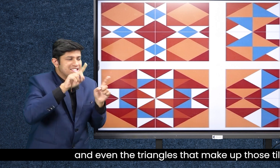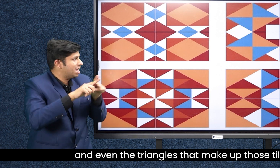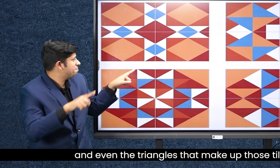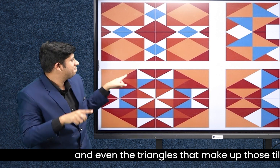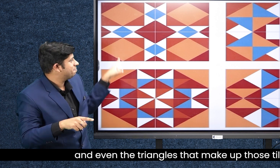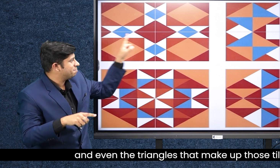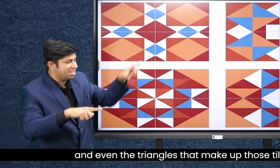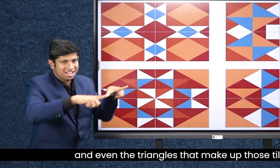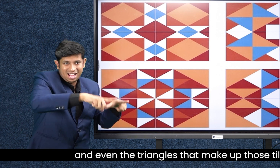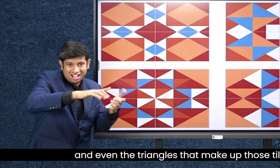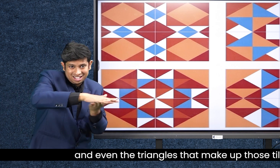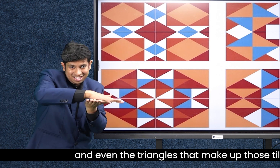tiles.